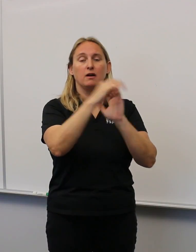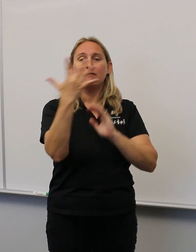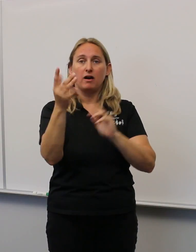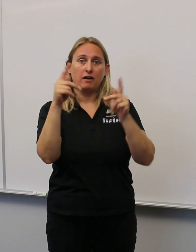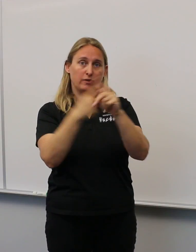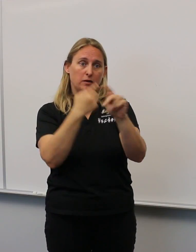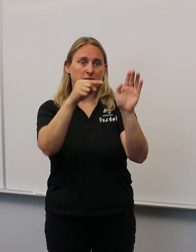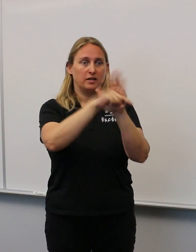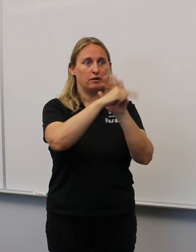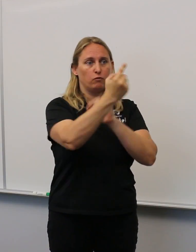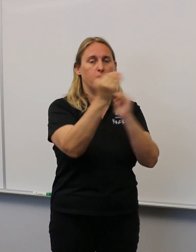is negative 5.